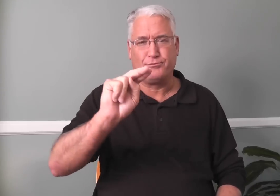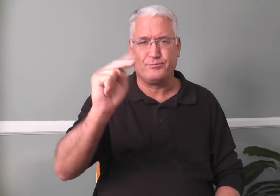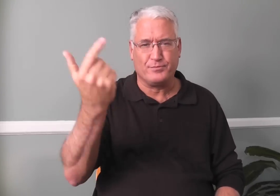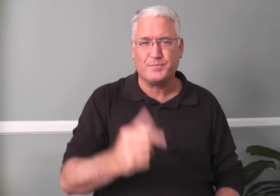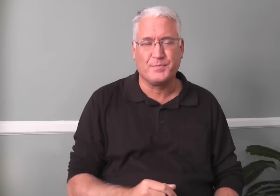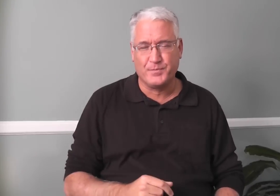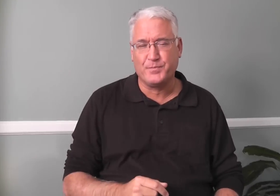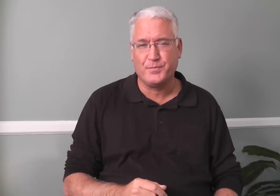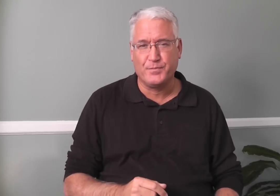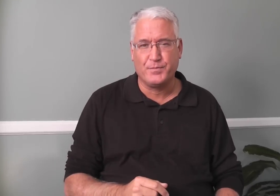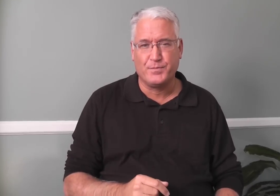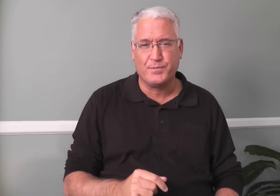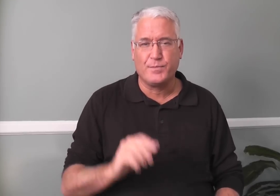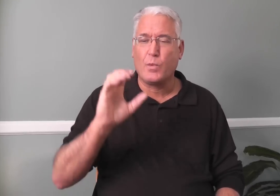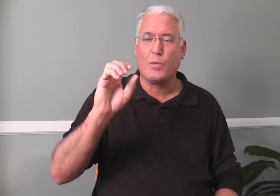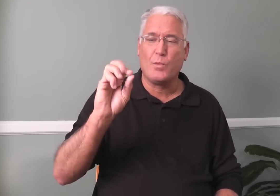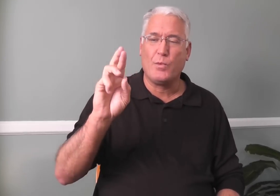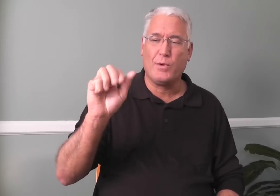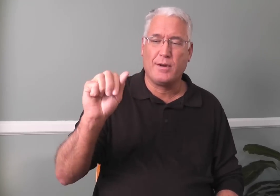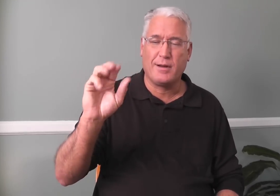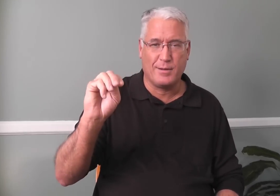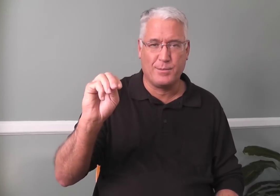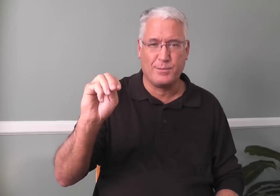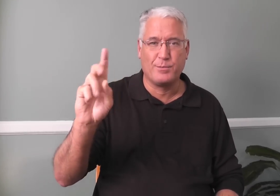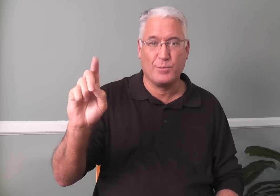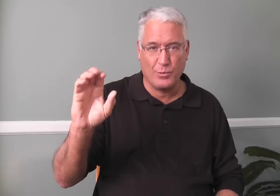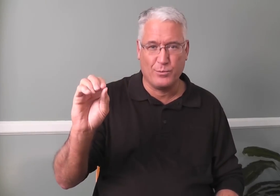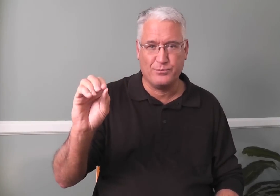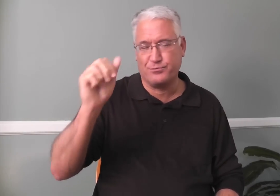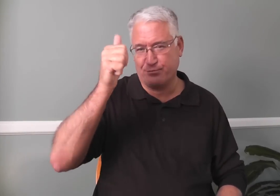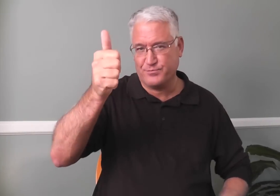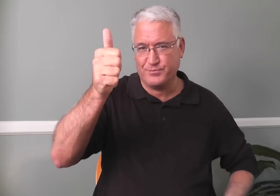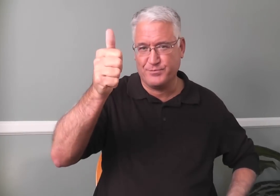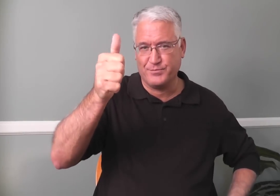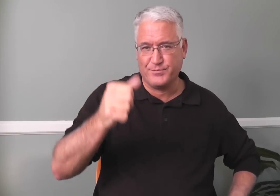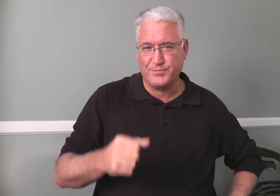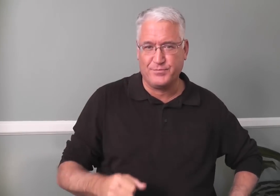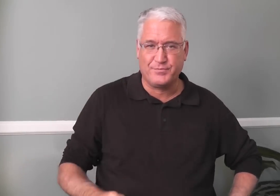really it's no good. It's futile words. Corn deal.